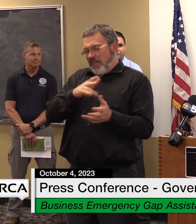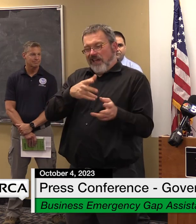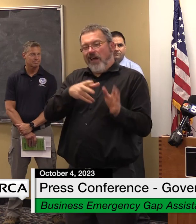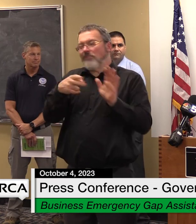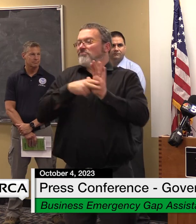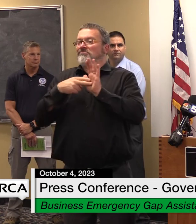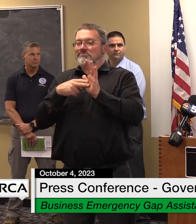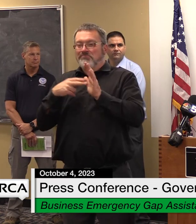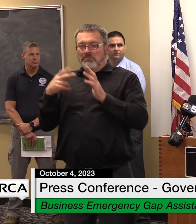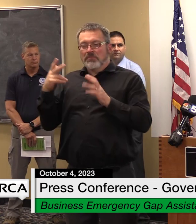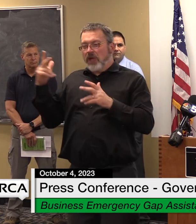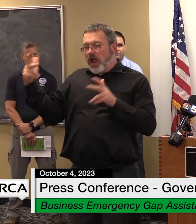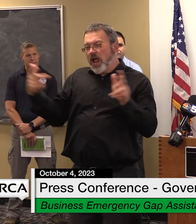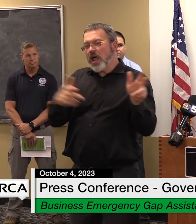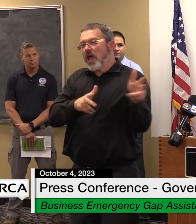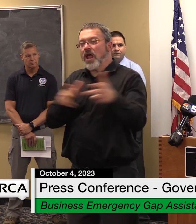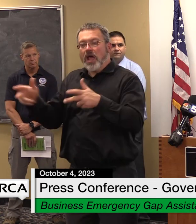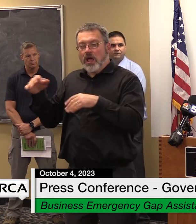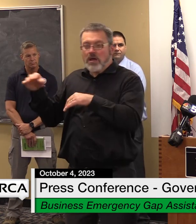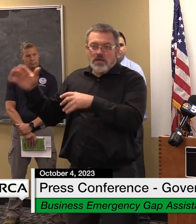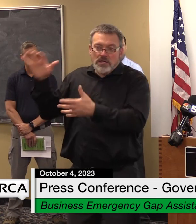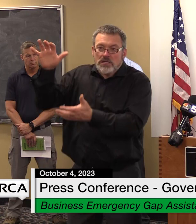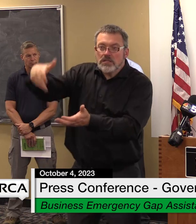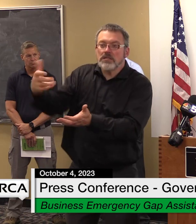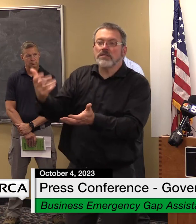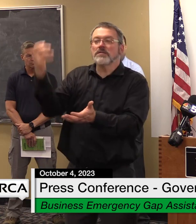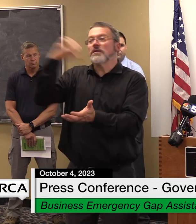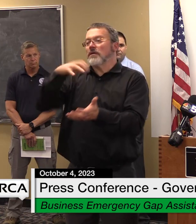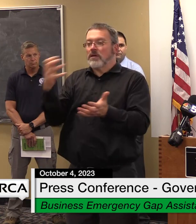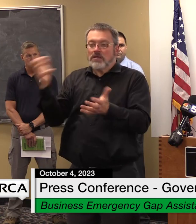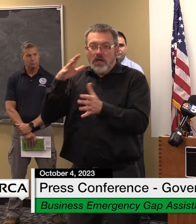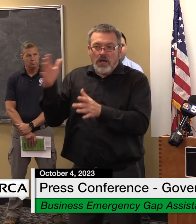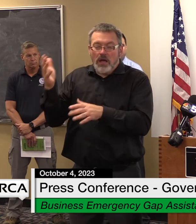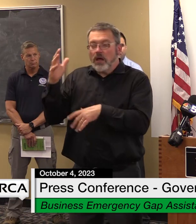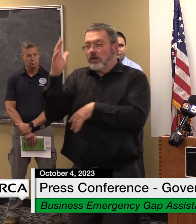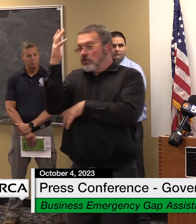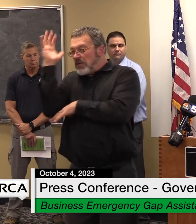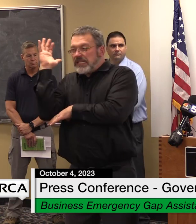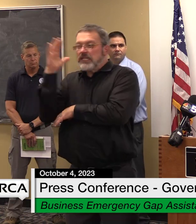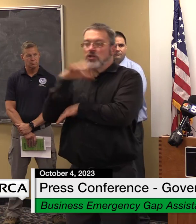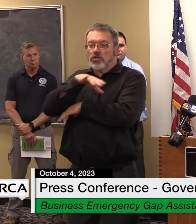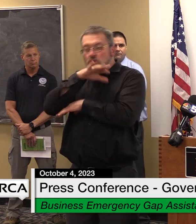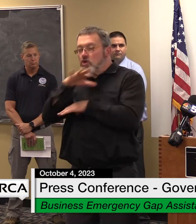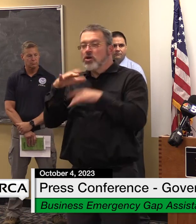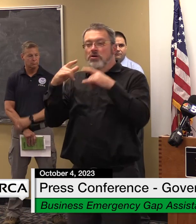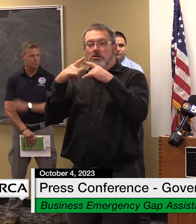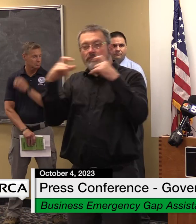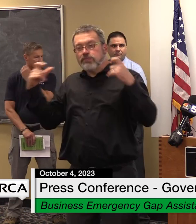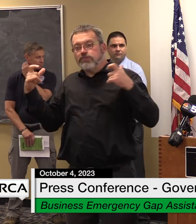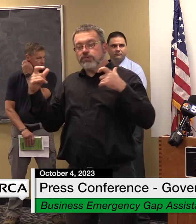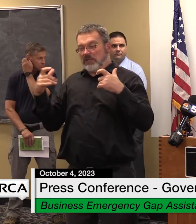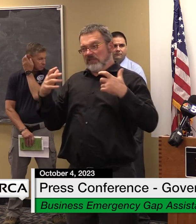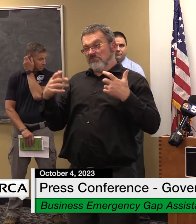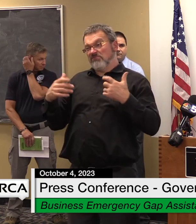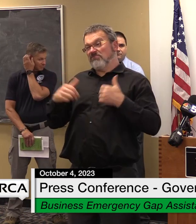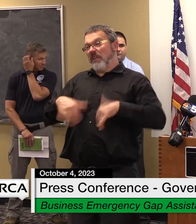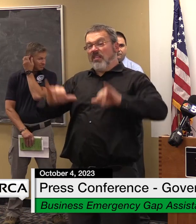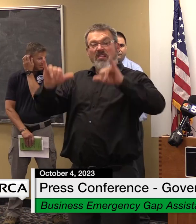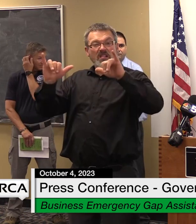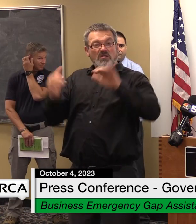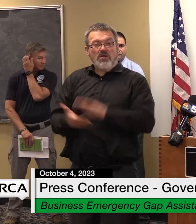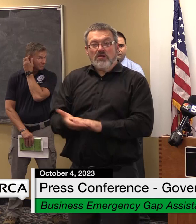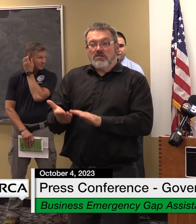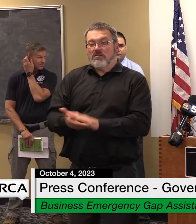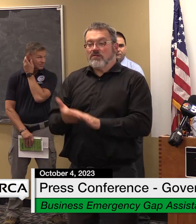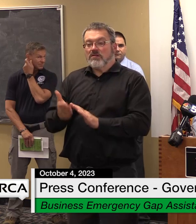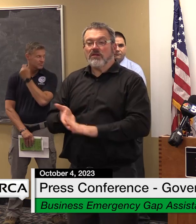moved many tons of construction debris and vegetative matter. Their work is ongoing and will continue for a while. I'll be glad to share some